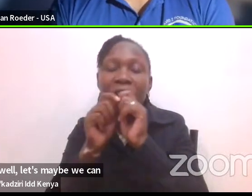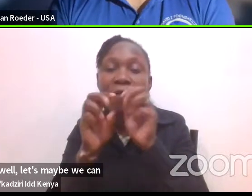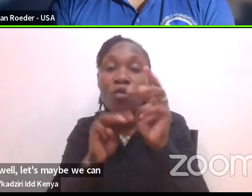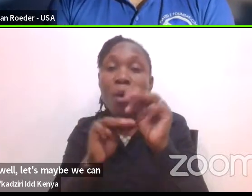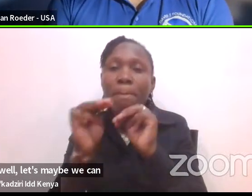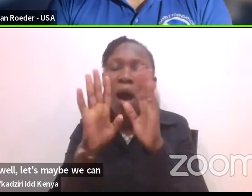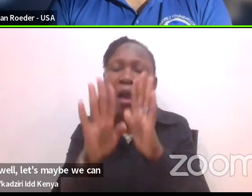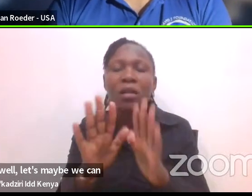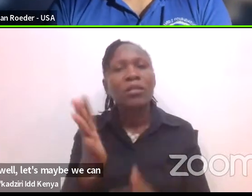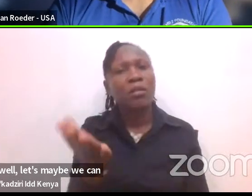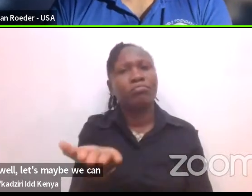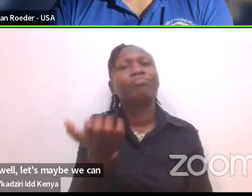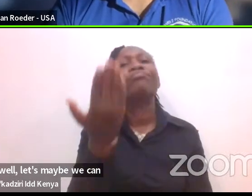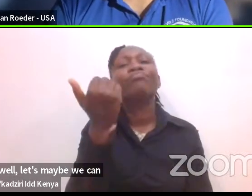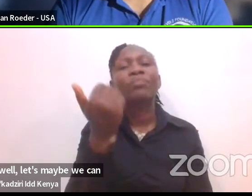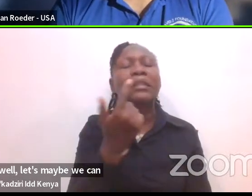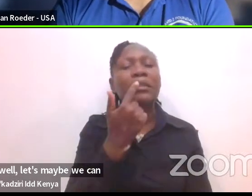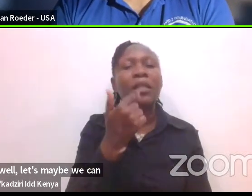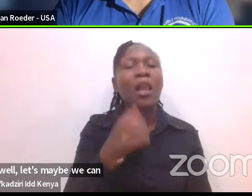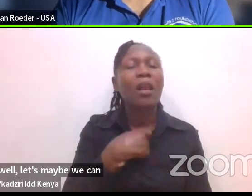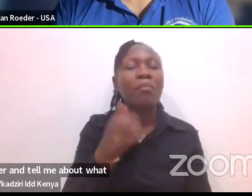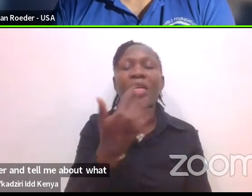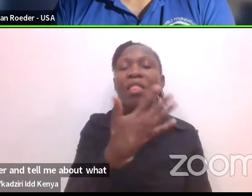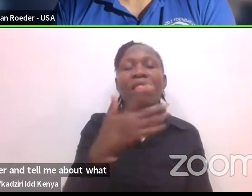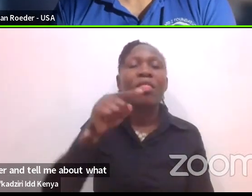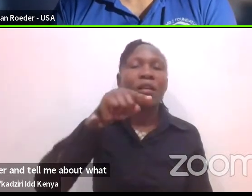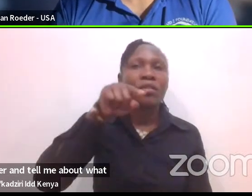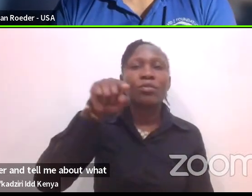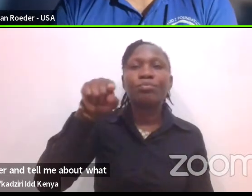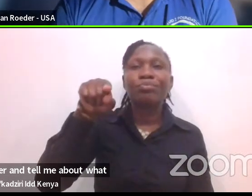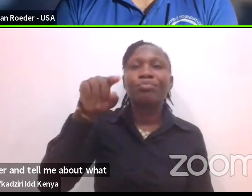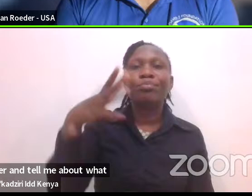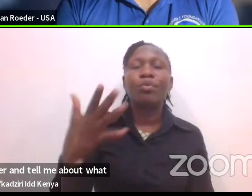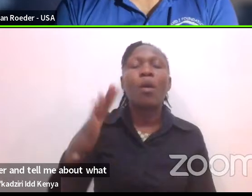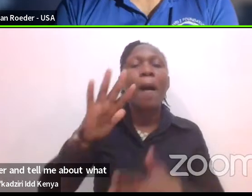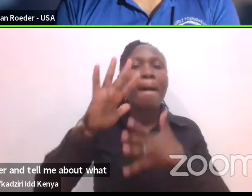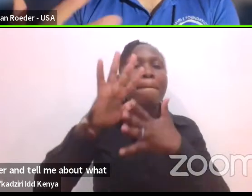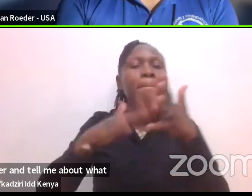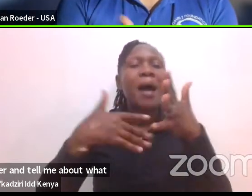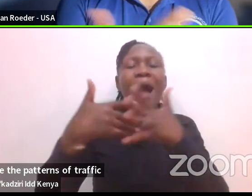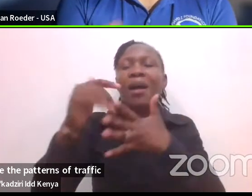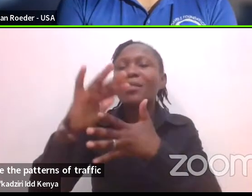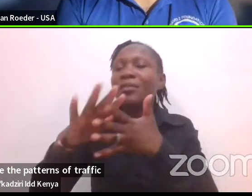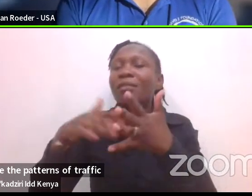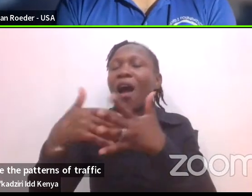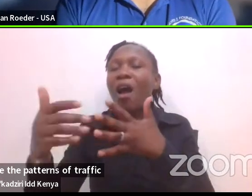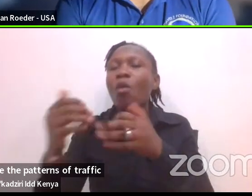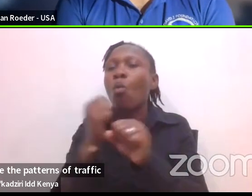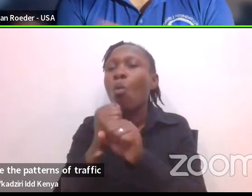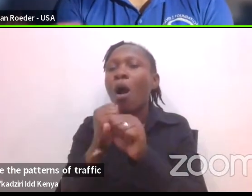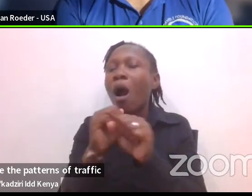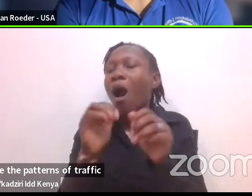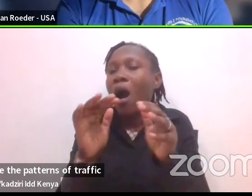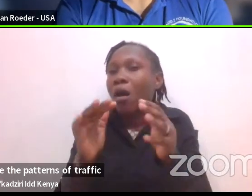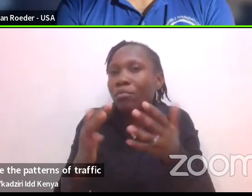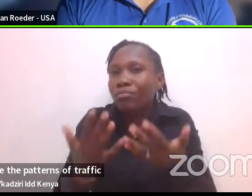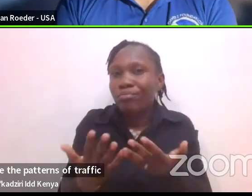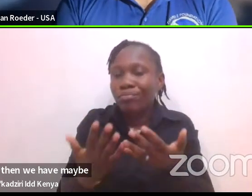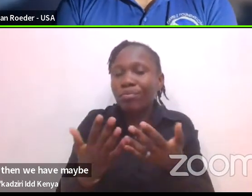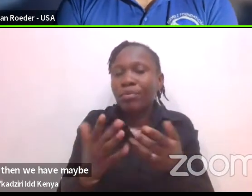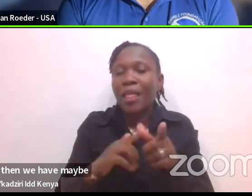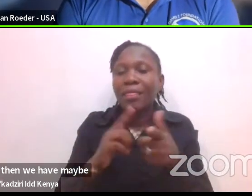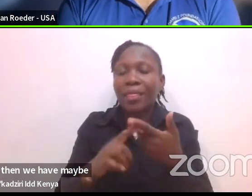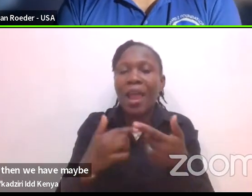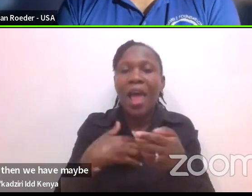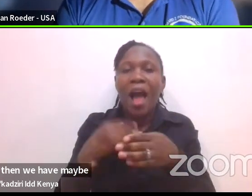about what things look like and what are the patterns of traffic and things like that. And then we have maybe an internship